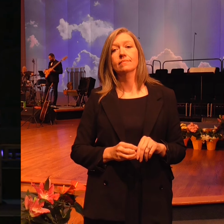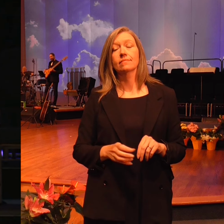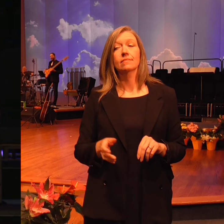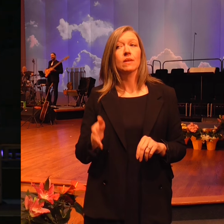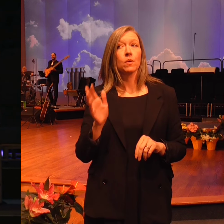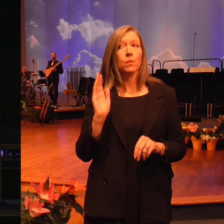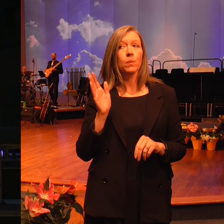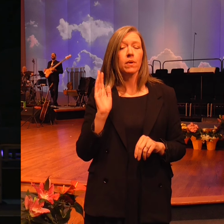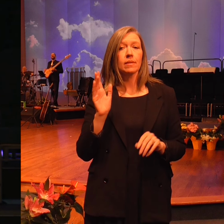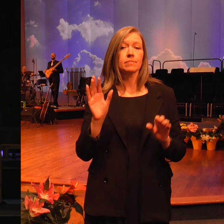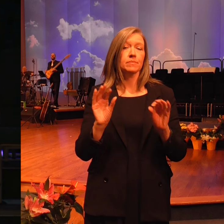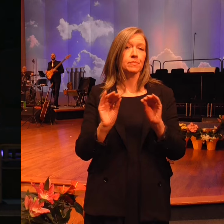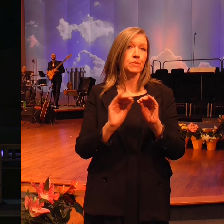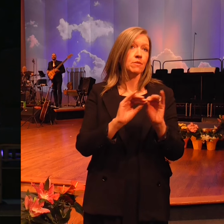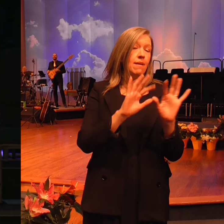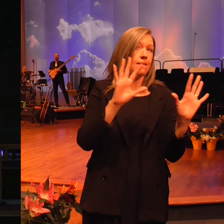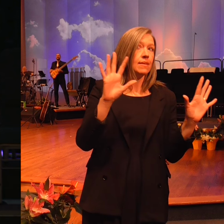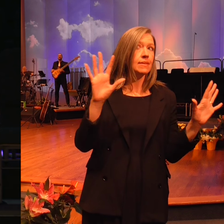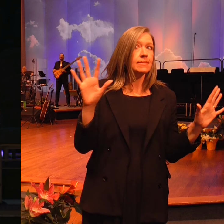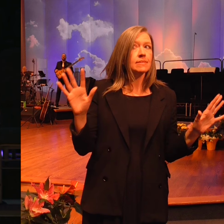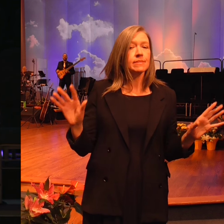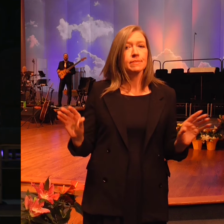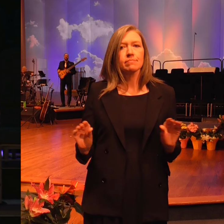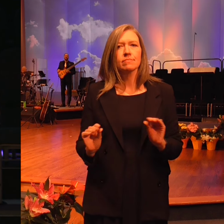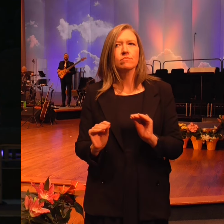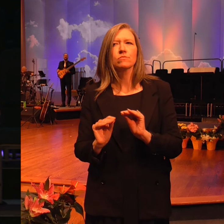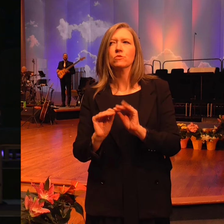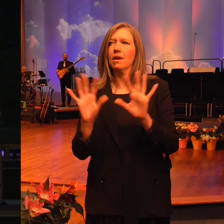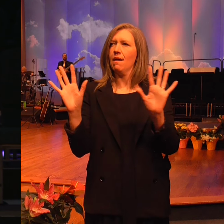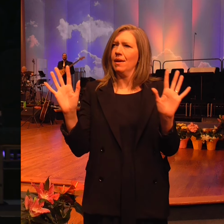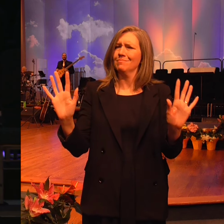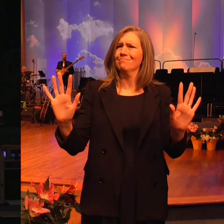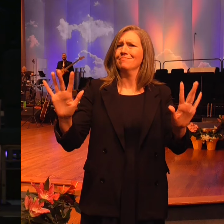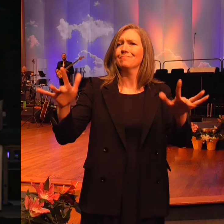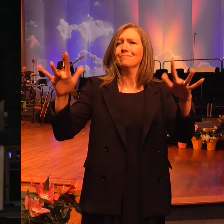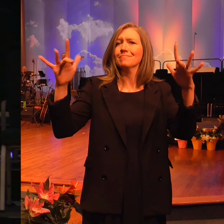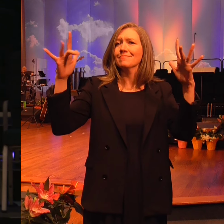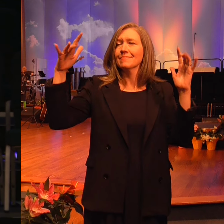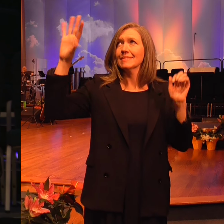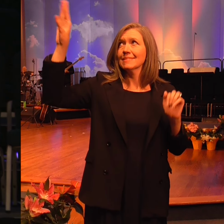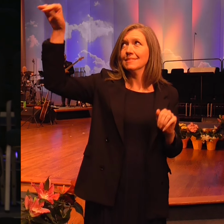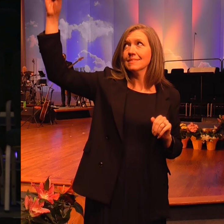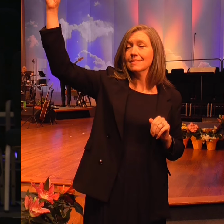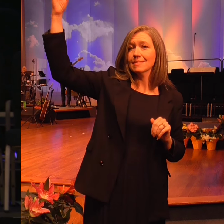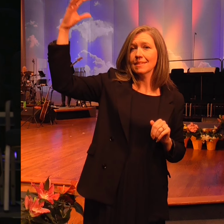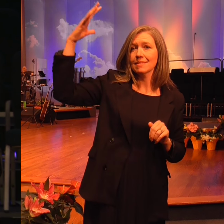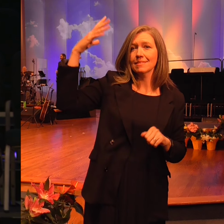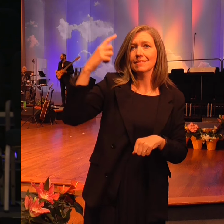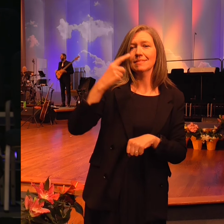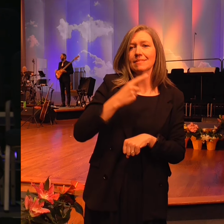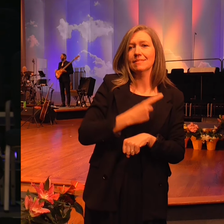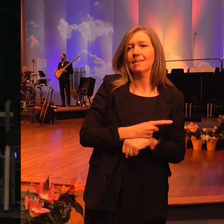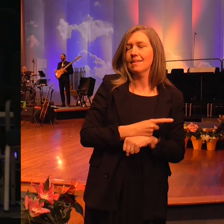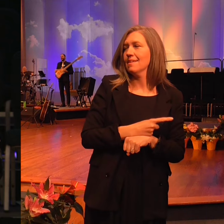gonna be a bright, bright, bright, bright, sunshiny